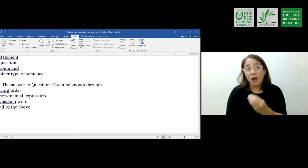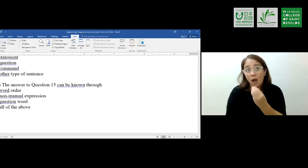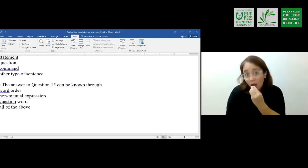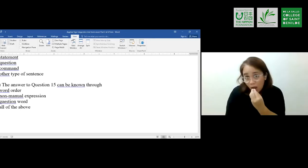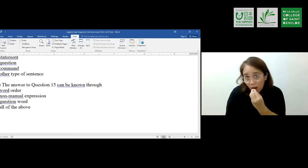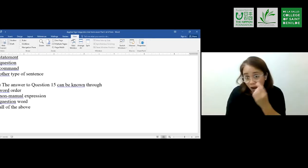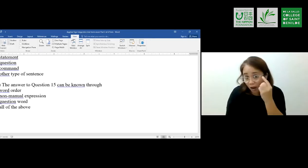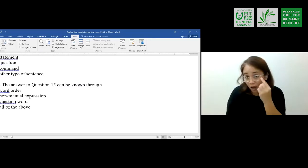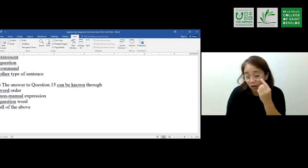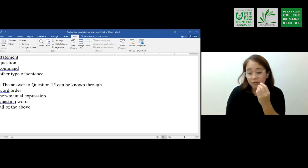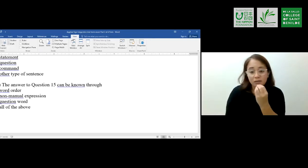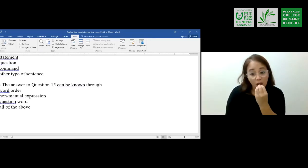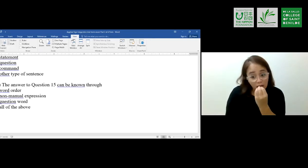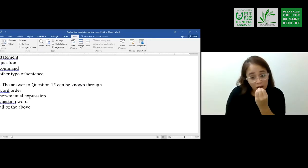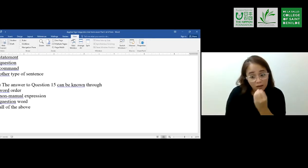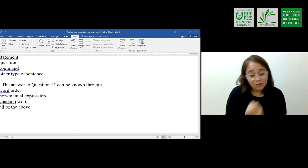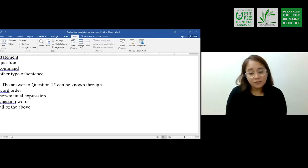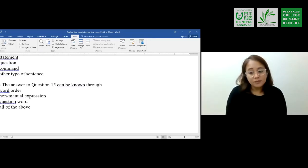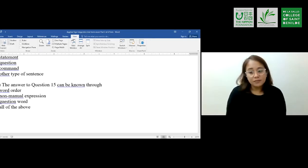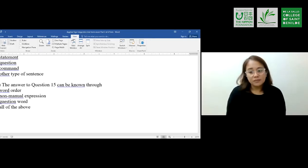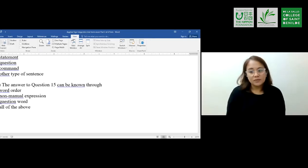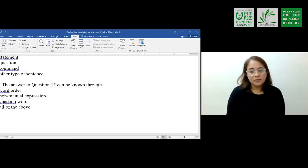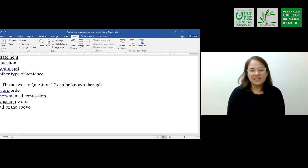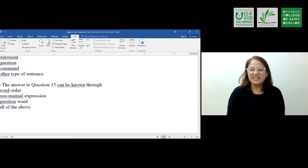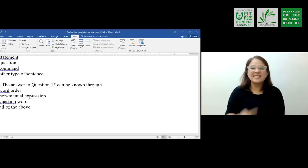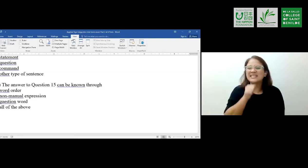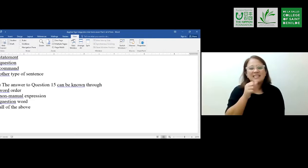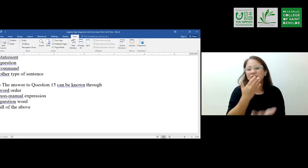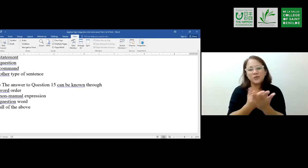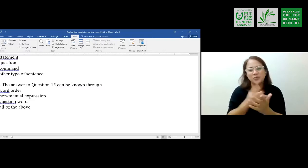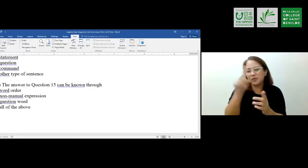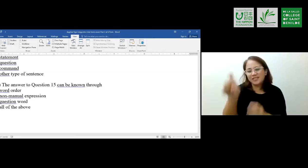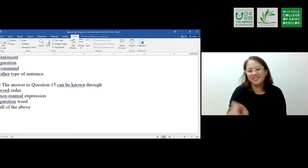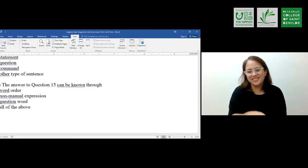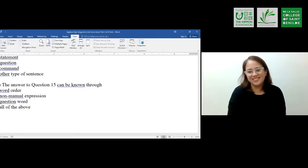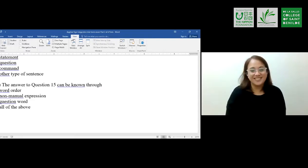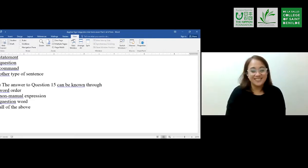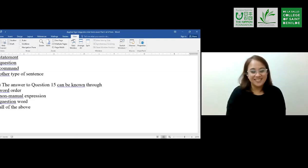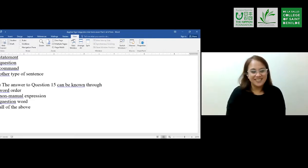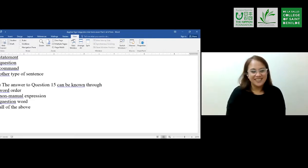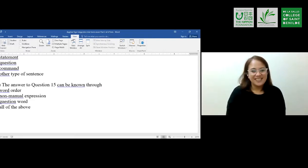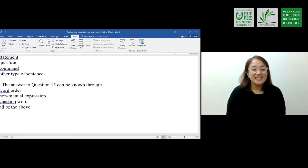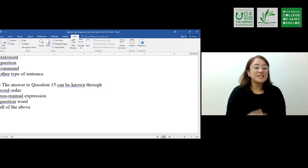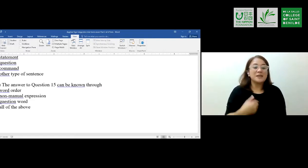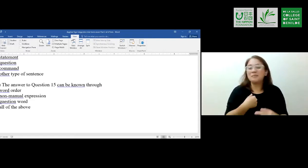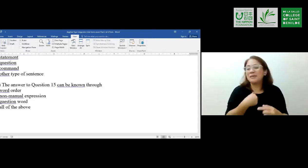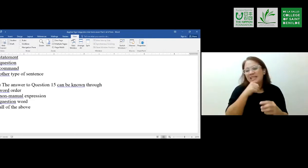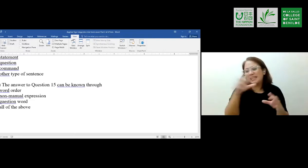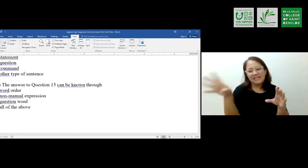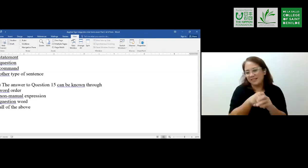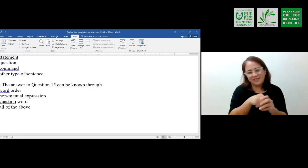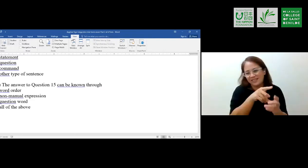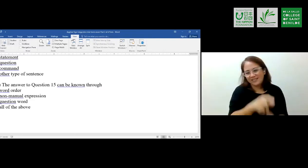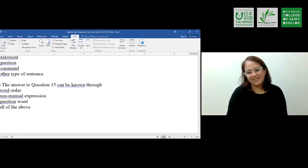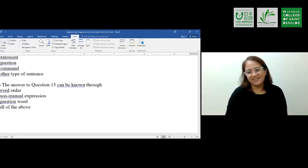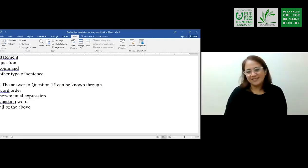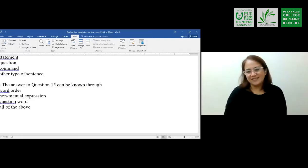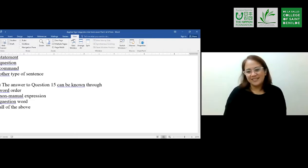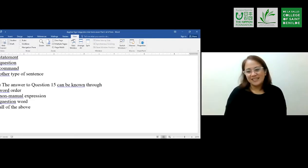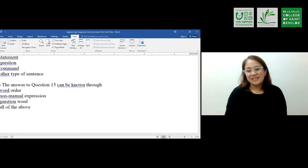So anyway, it wasn't a good question. So I'm not gonna count off for that, but I'll try to explain this more when